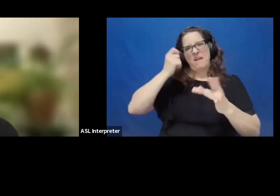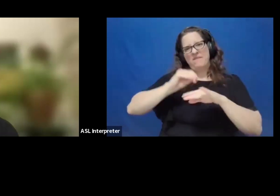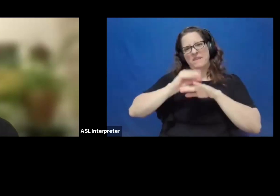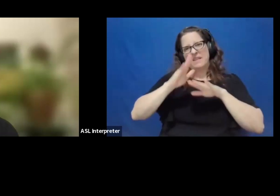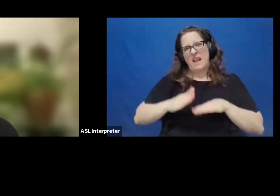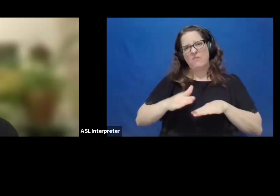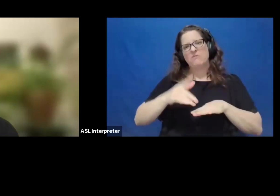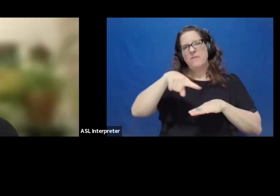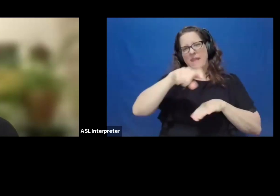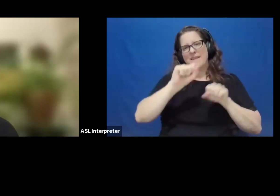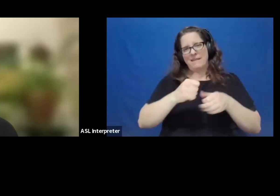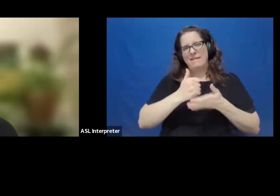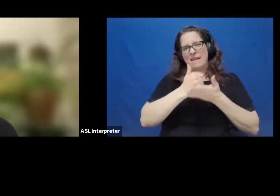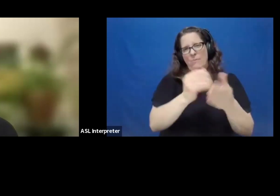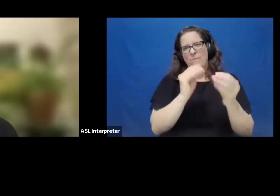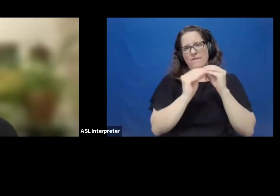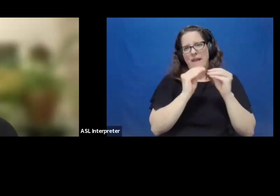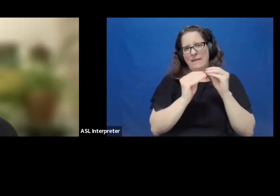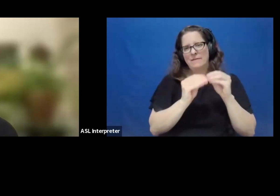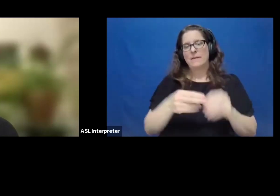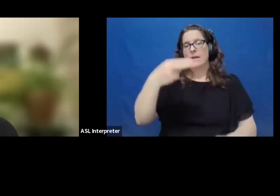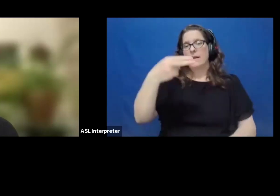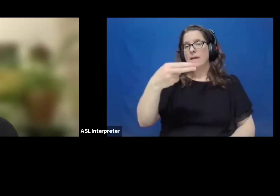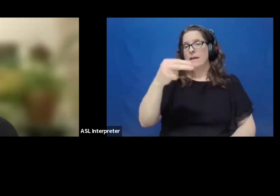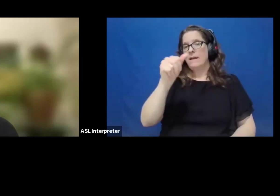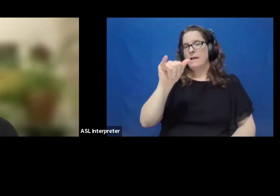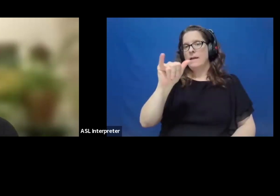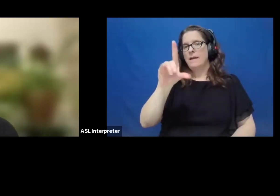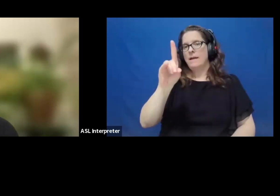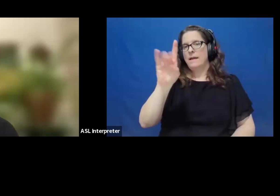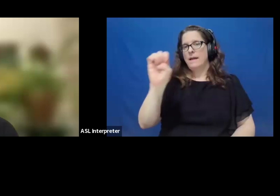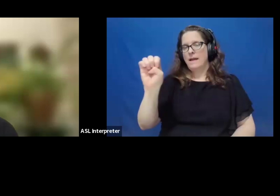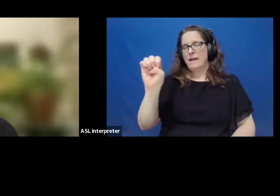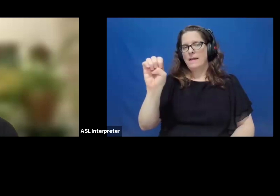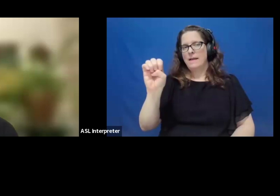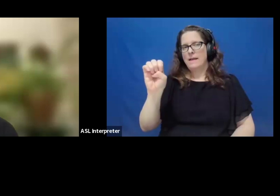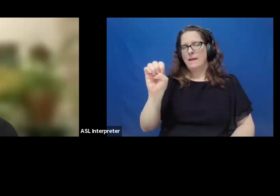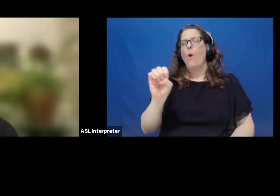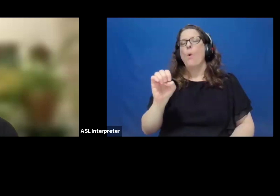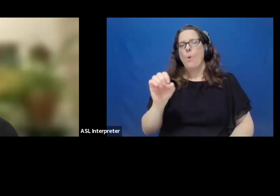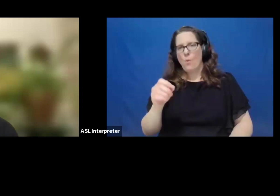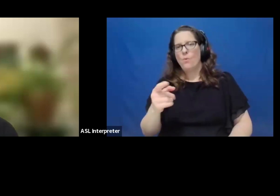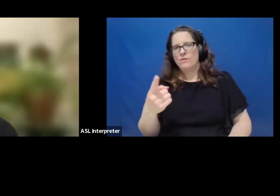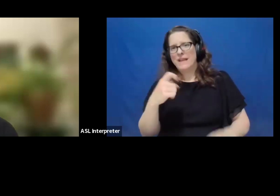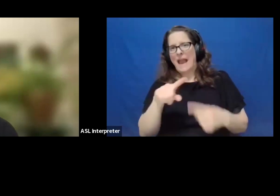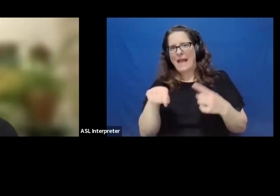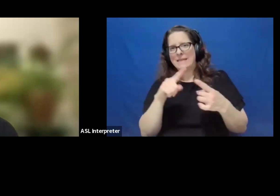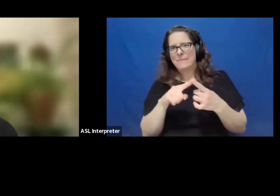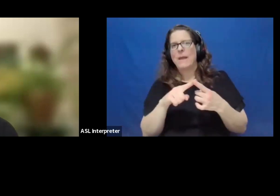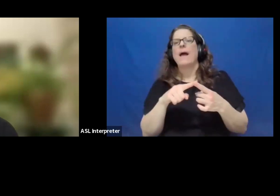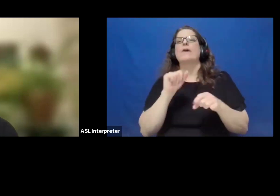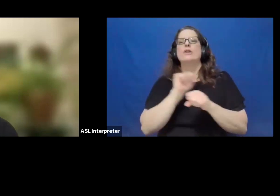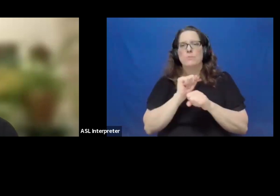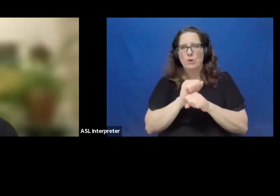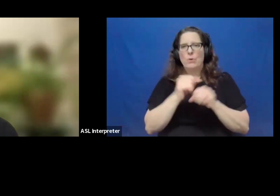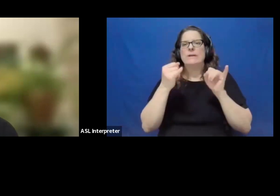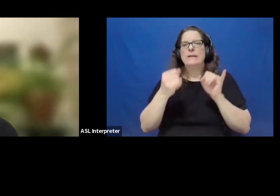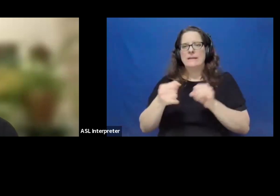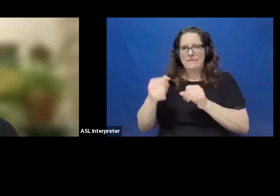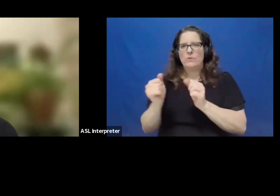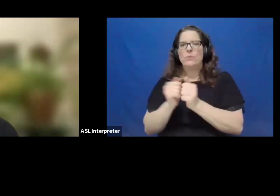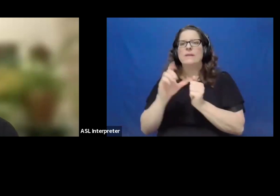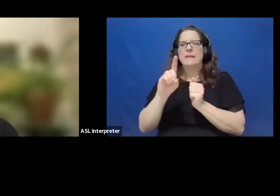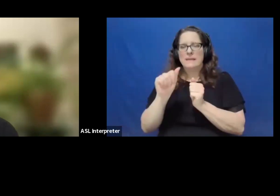that fixed. Heidi asks, Heidi was asking about the Employed Individuals with Disabilities